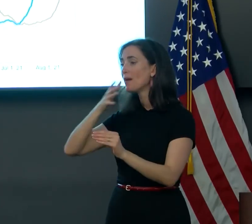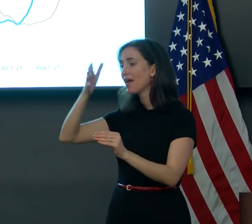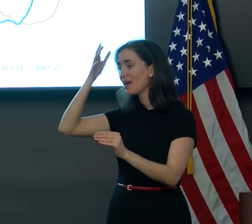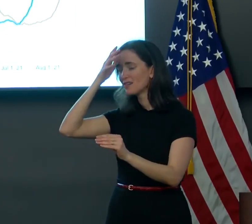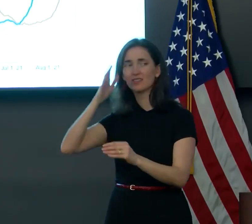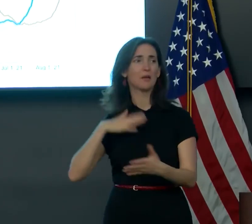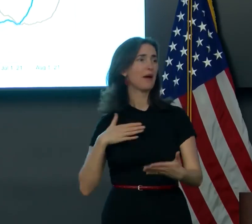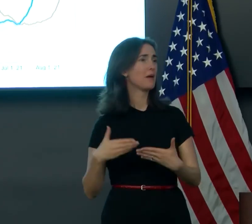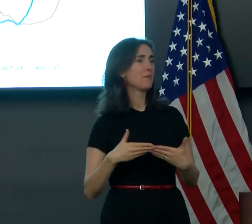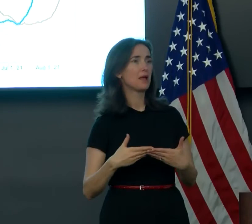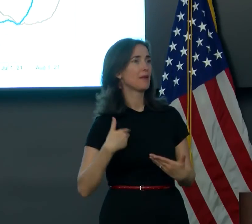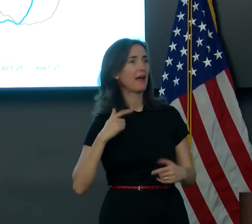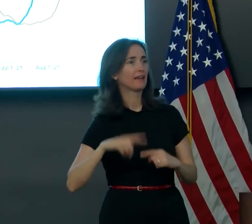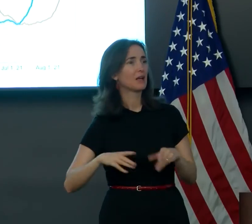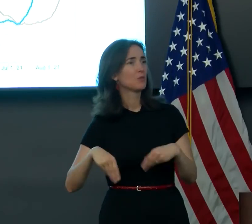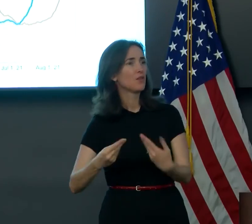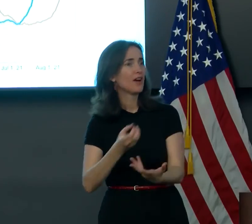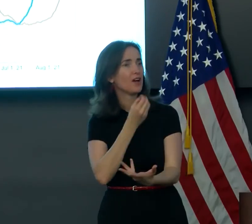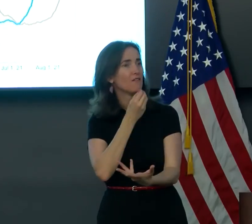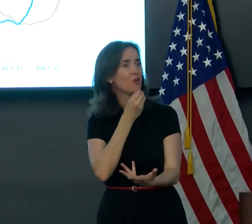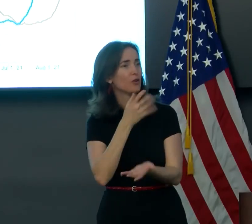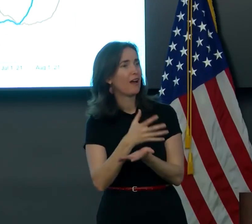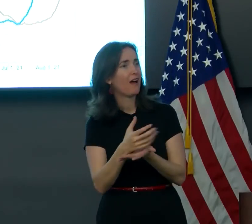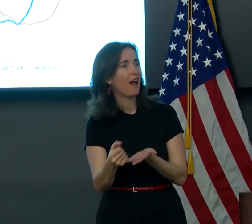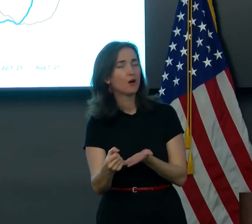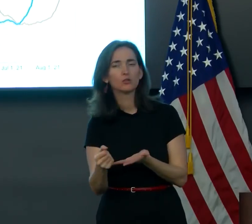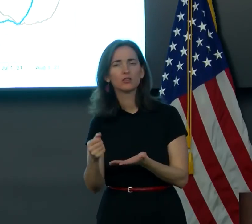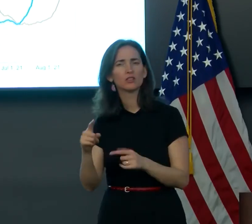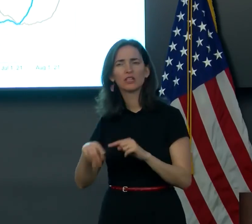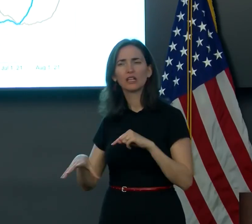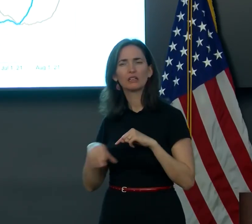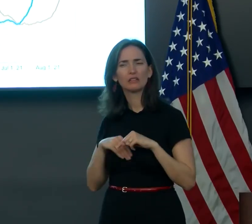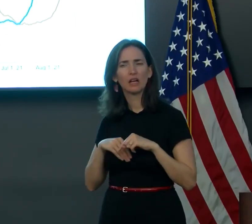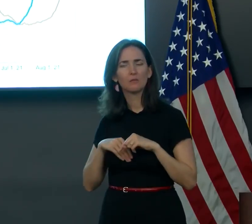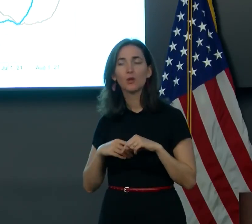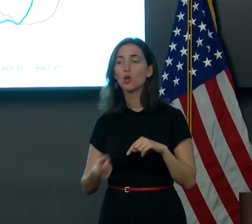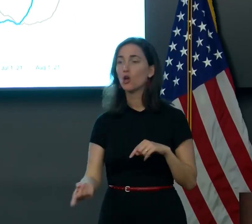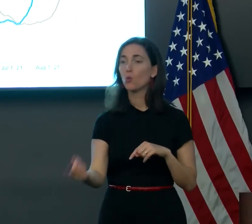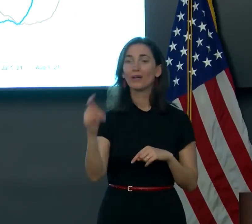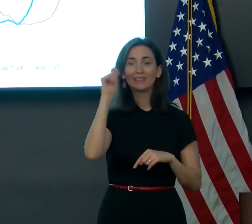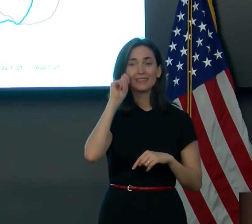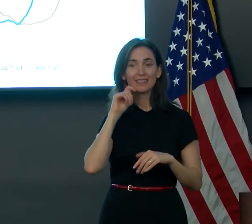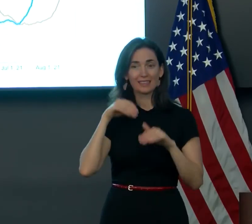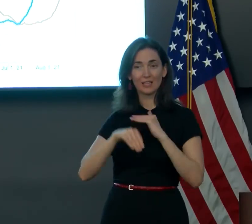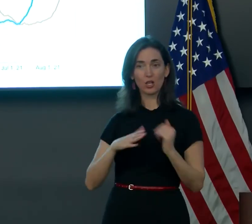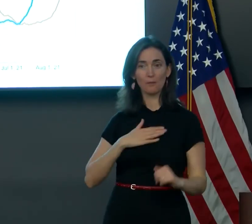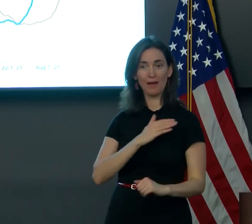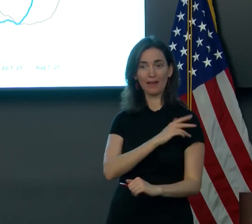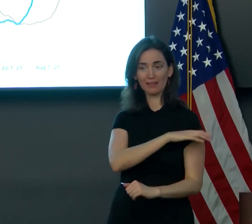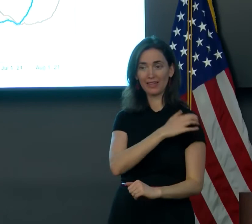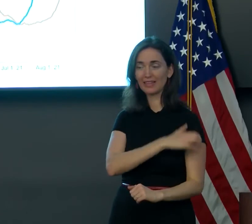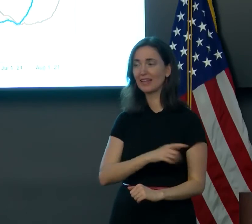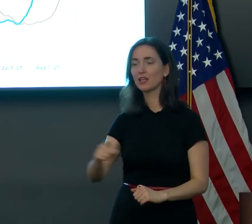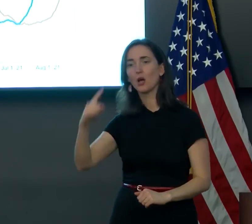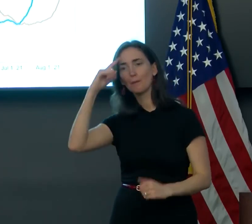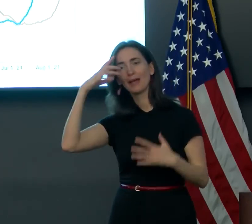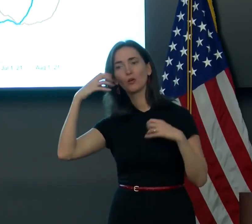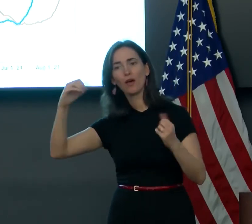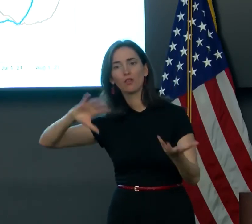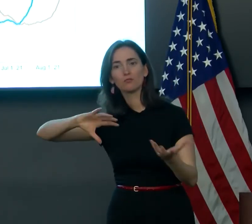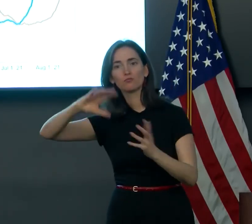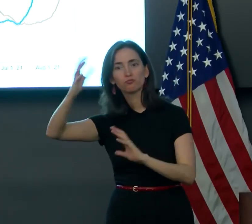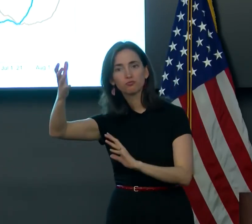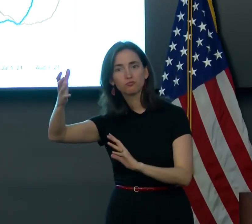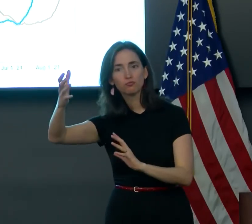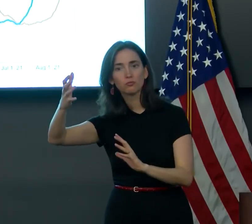for their baby is not acceptable. Another adolescent coming to my clinic with a mental health crisis